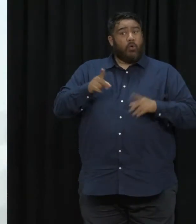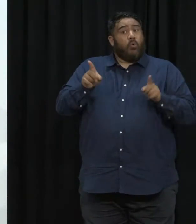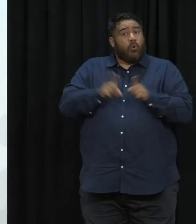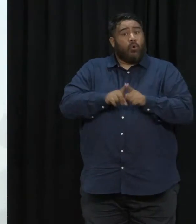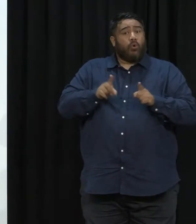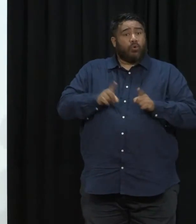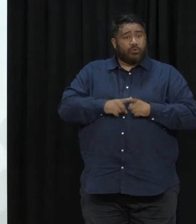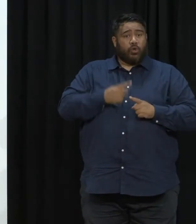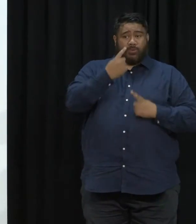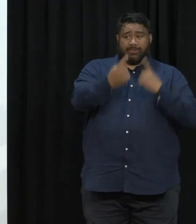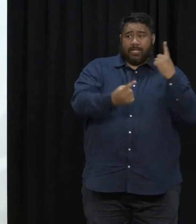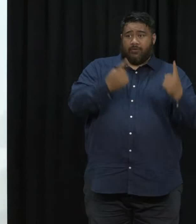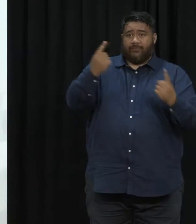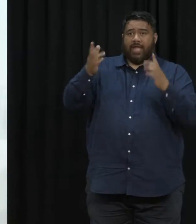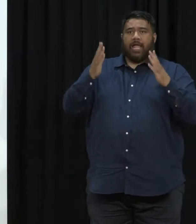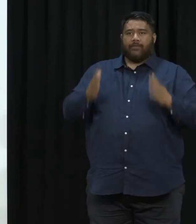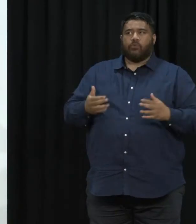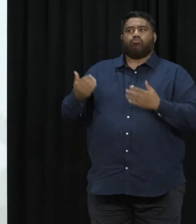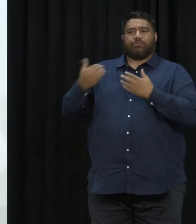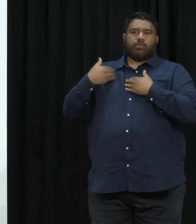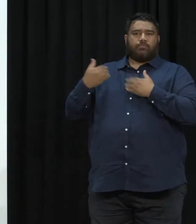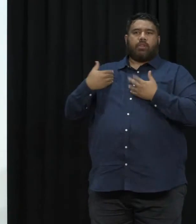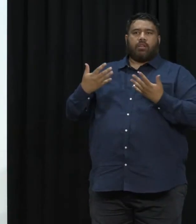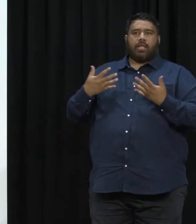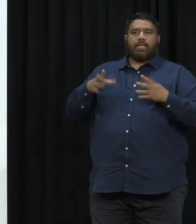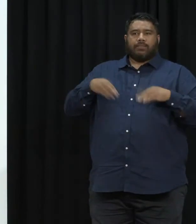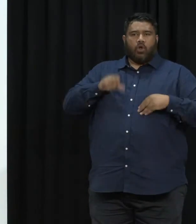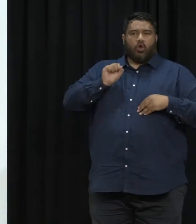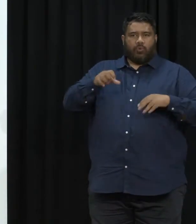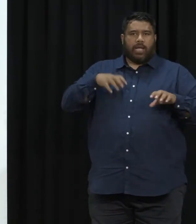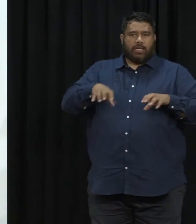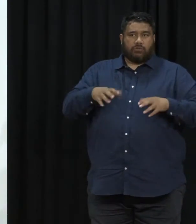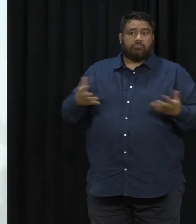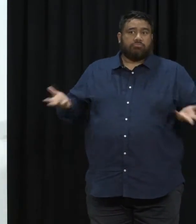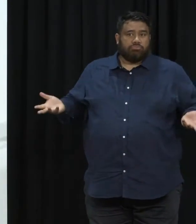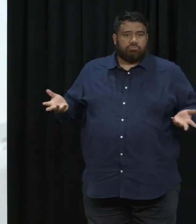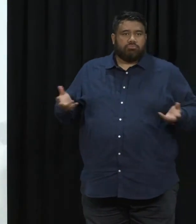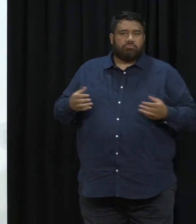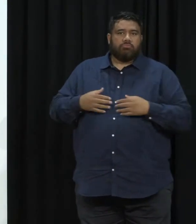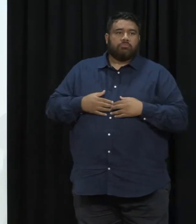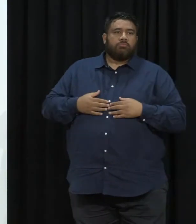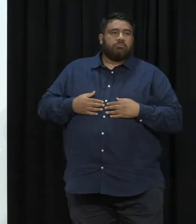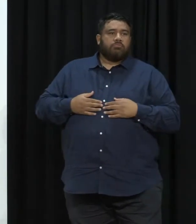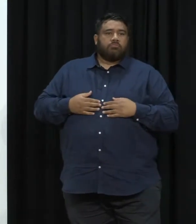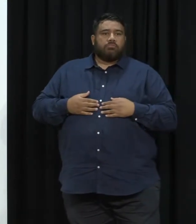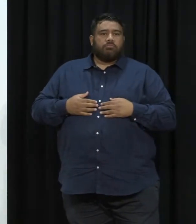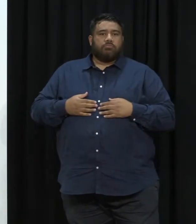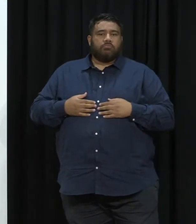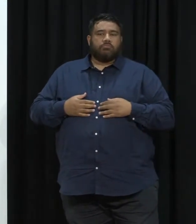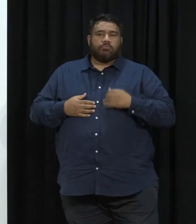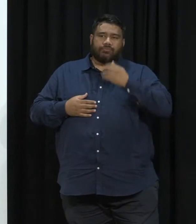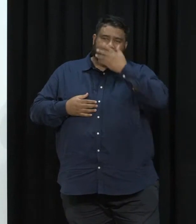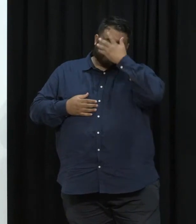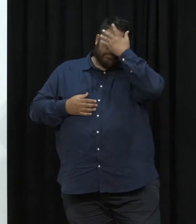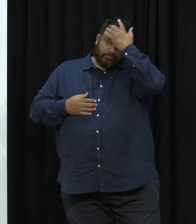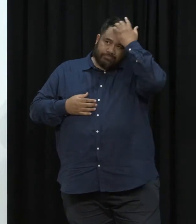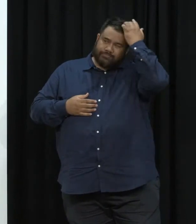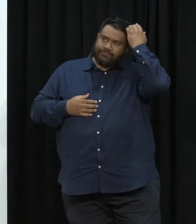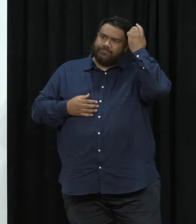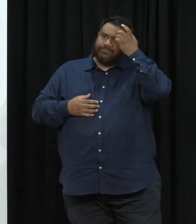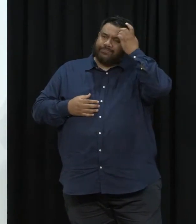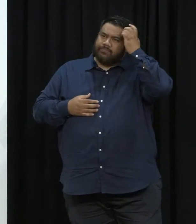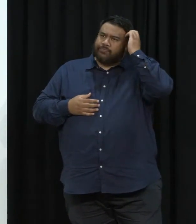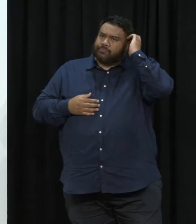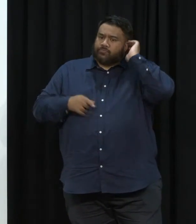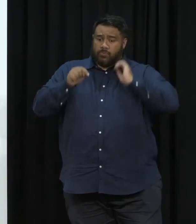responsibility for their actions as well. But on the staffing question, look, no, I mean, as I've said, the